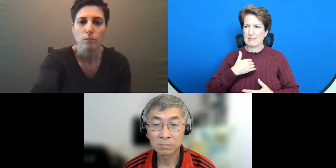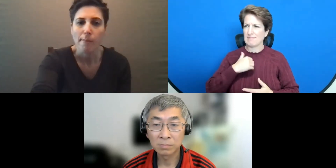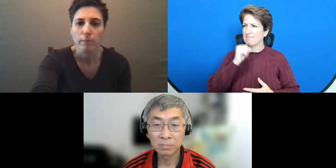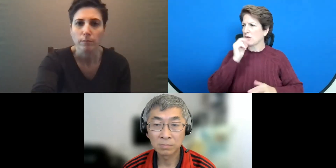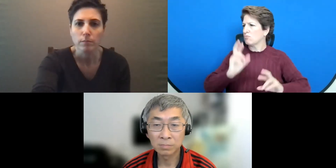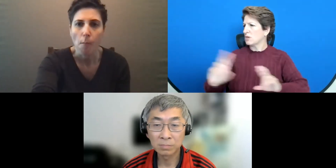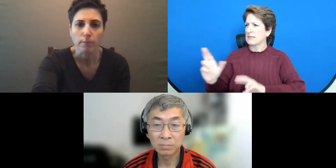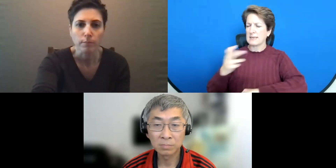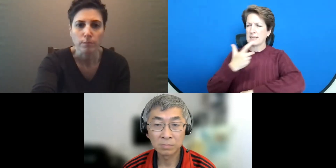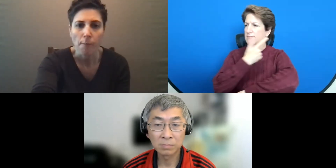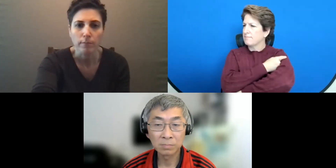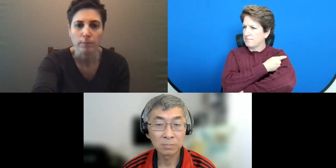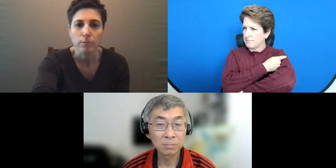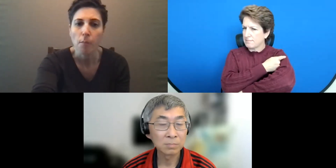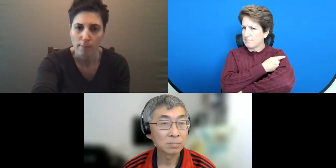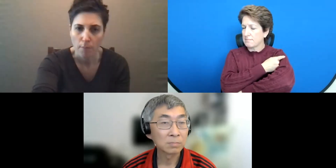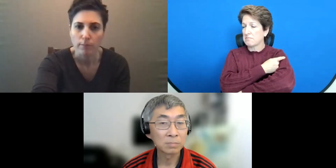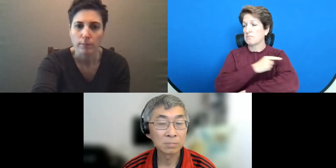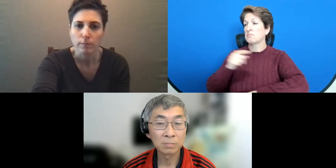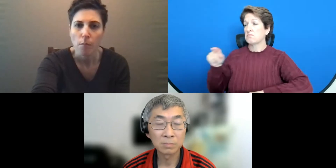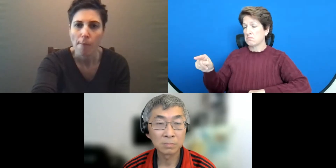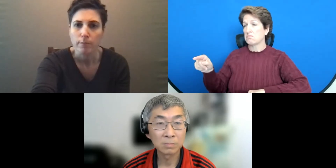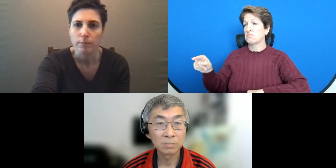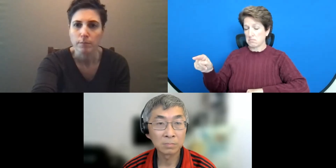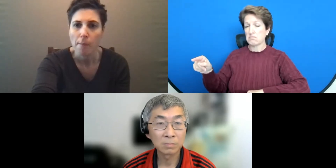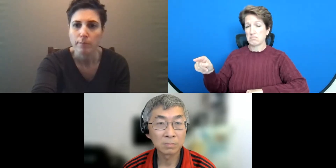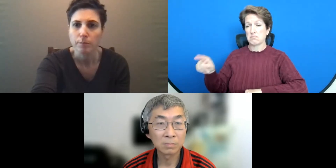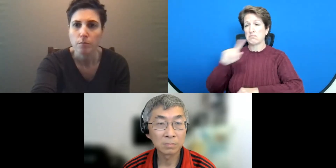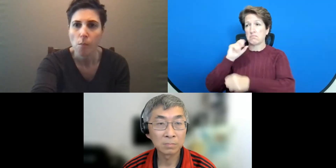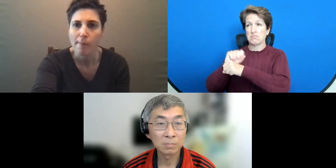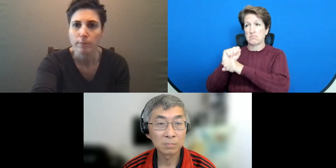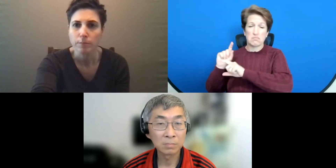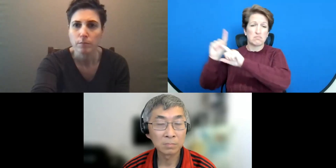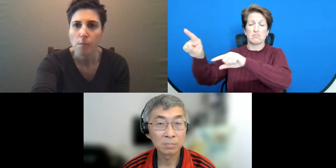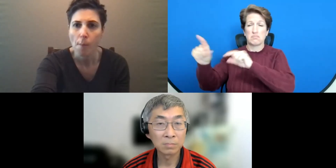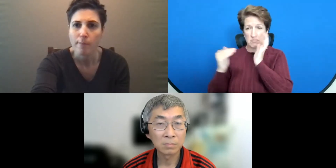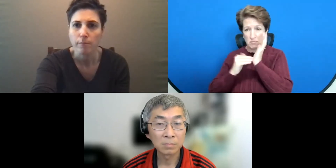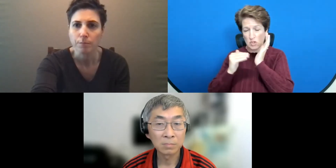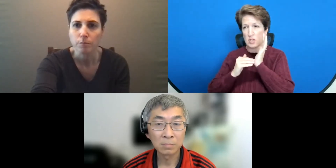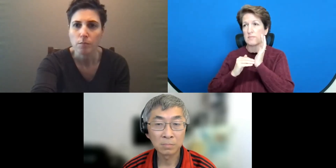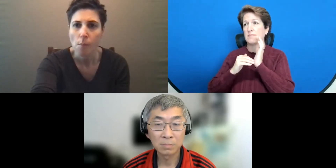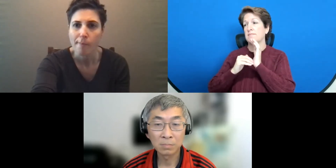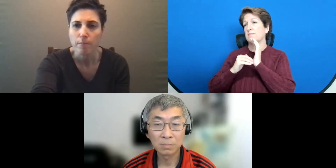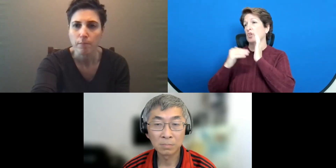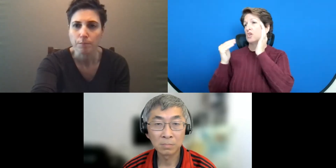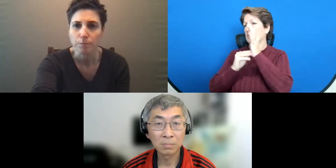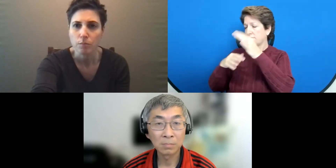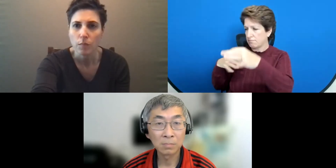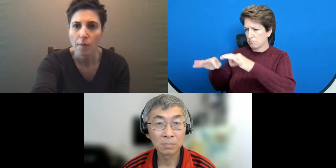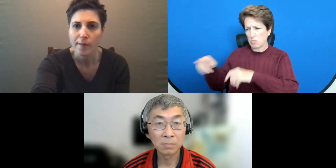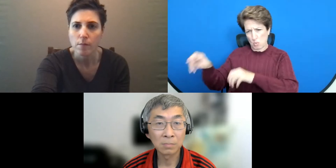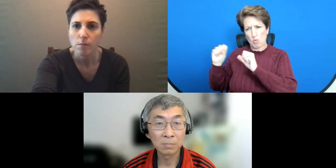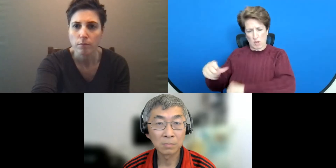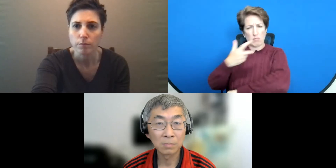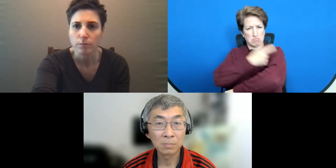So she did the same. She went to the family doctor and family doctor told her that you can take the vaccine. It